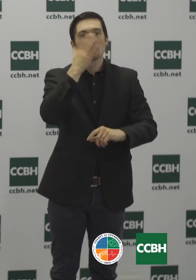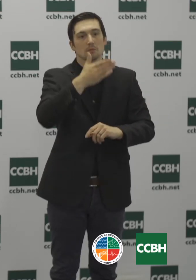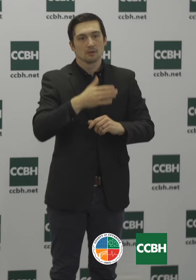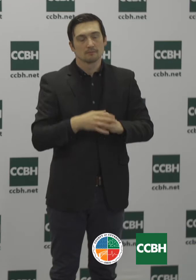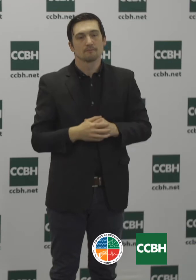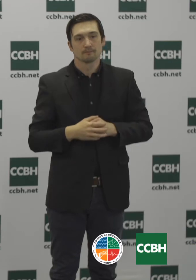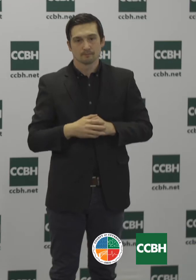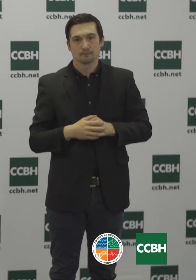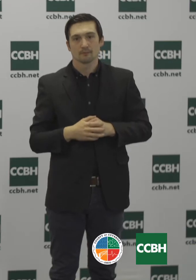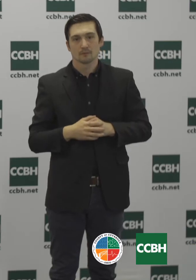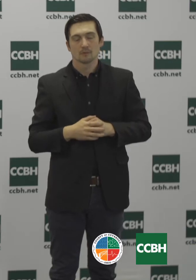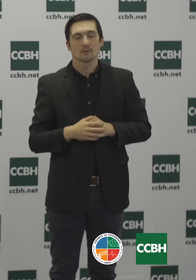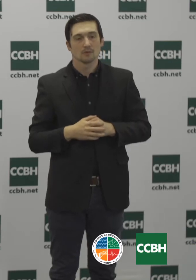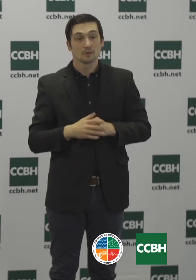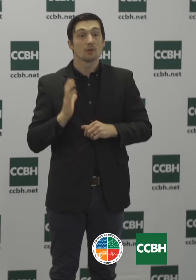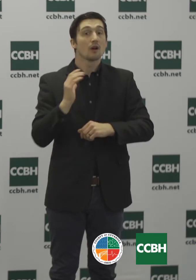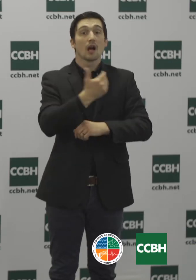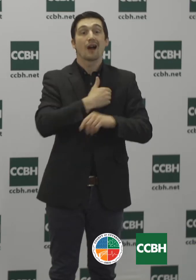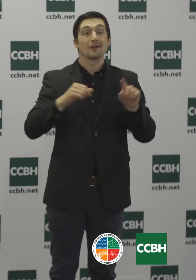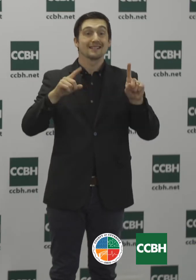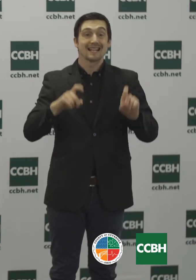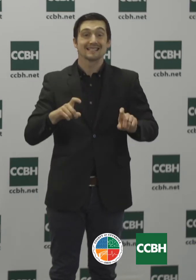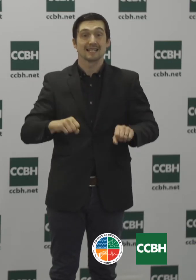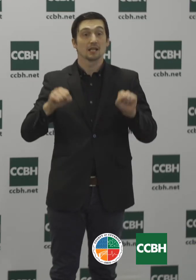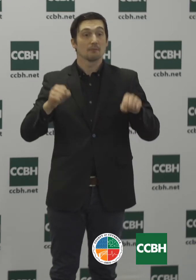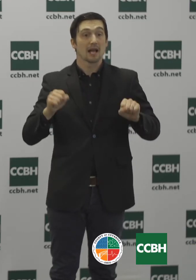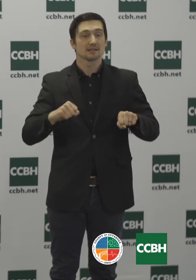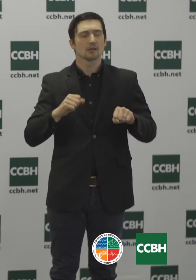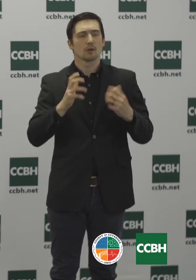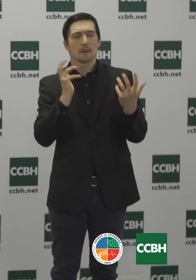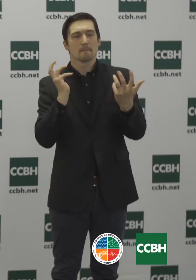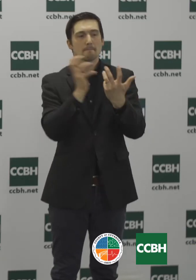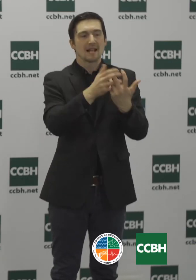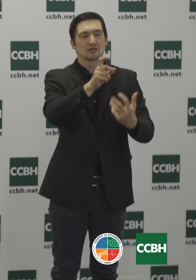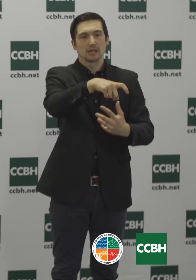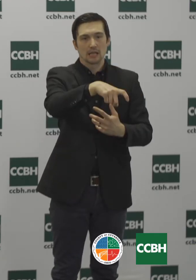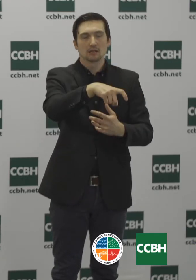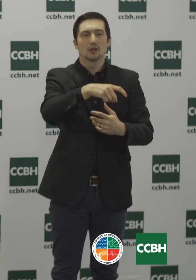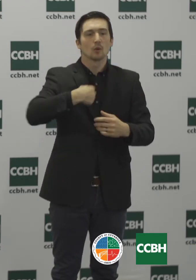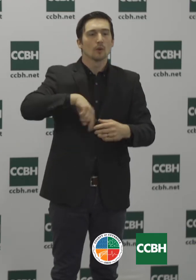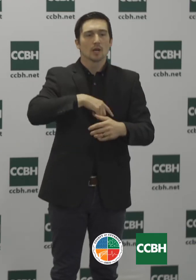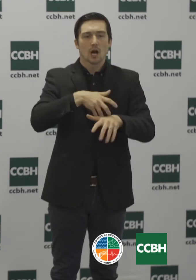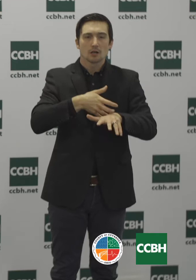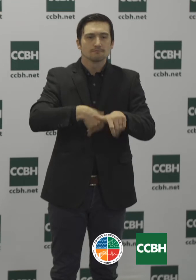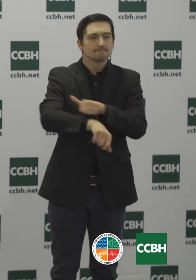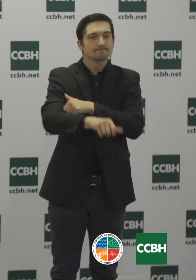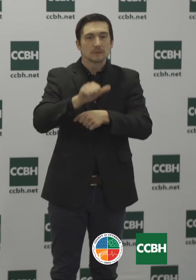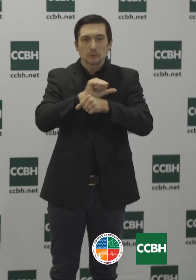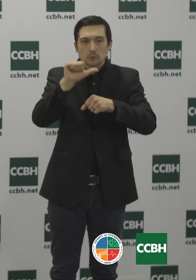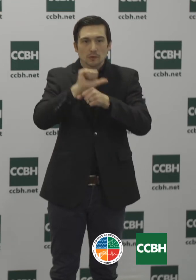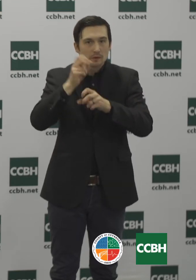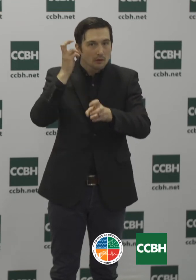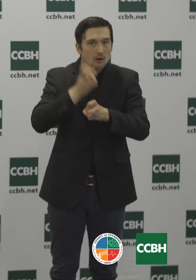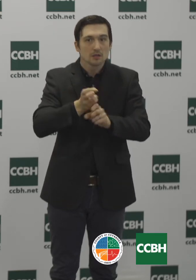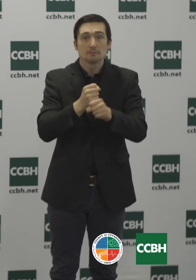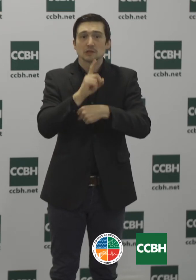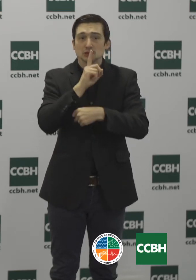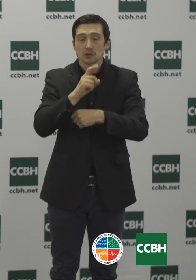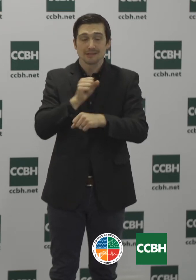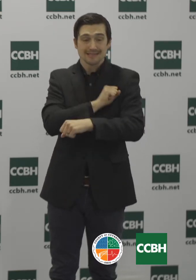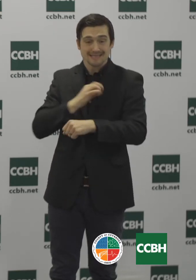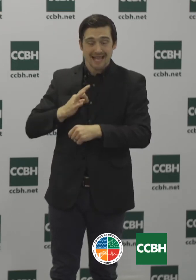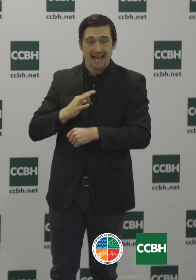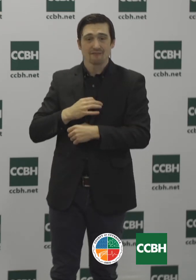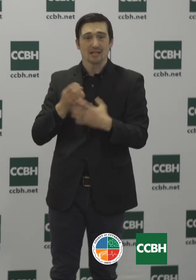We are ramping up our testing capacity to match the need and are diligently working on having the staff, equipment,